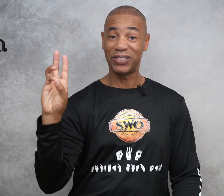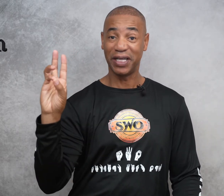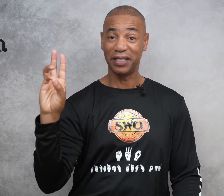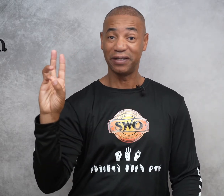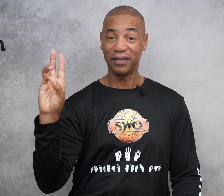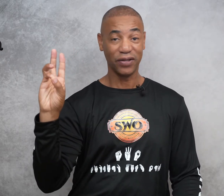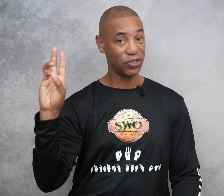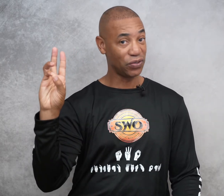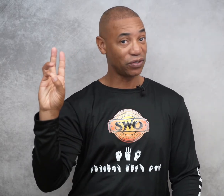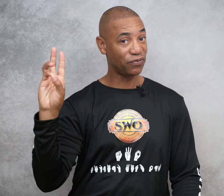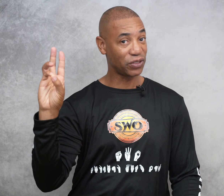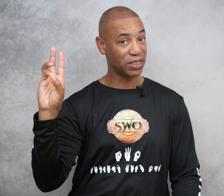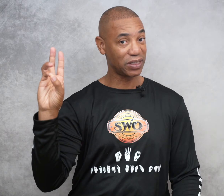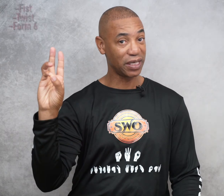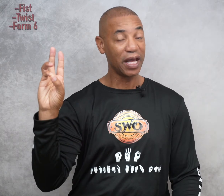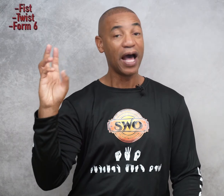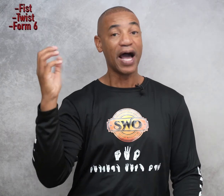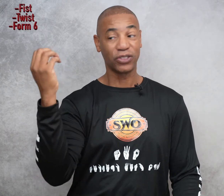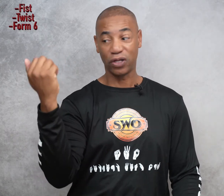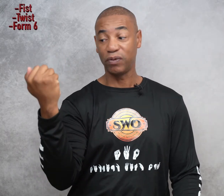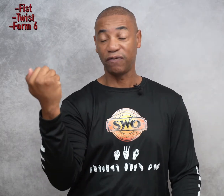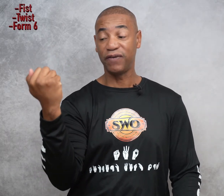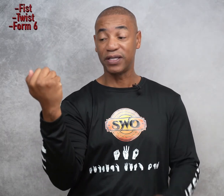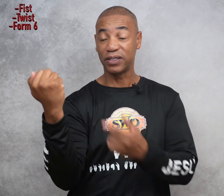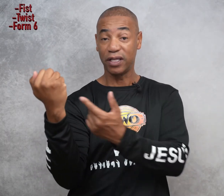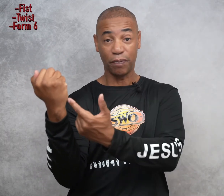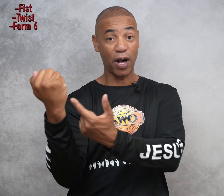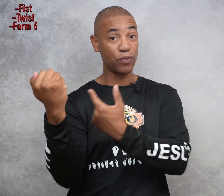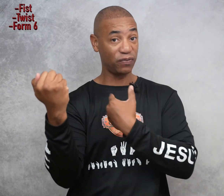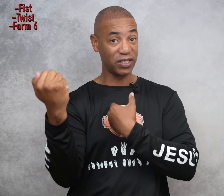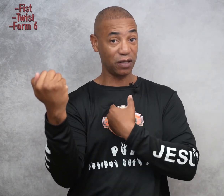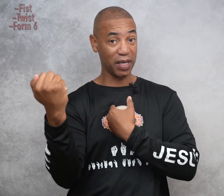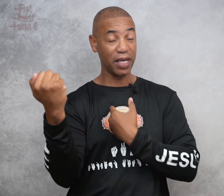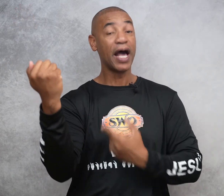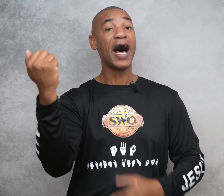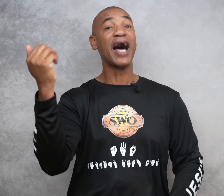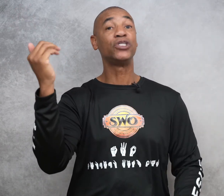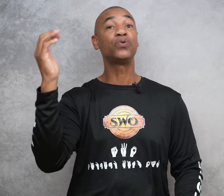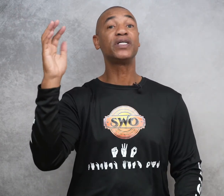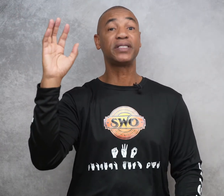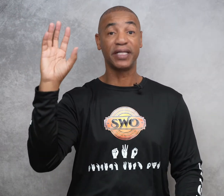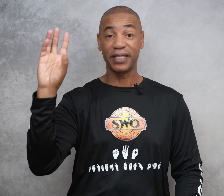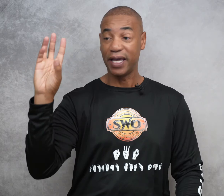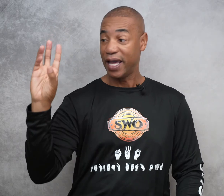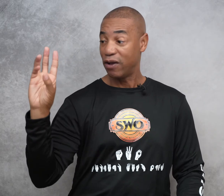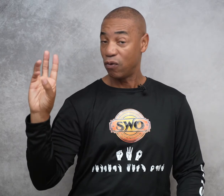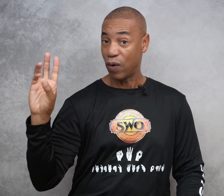16. Now did you notice for 16, I started with a fist. The palm was facing me. I twisted it right